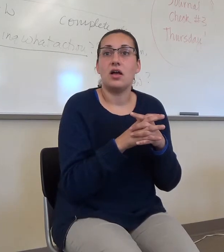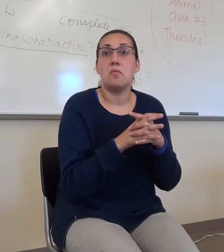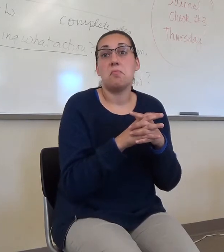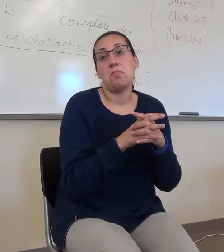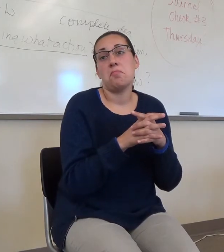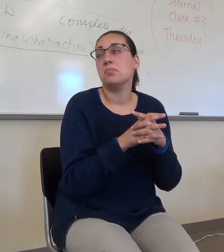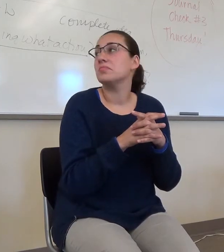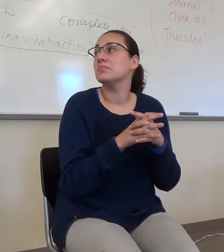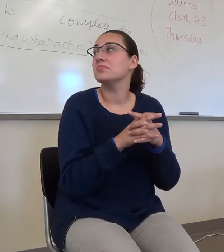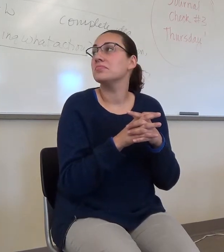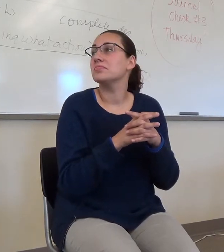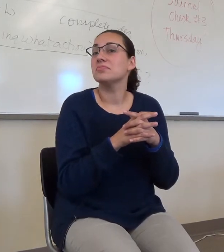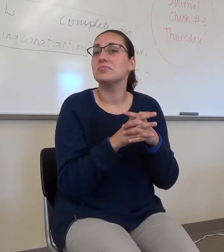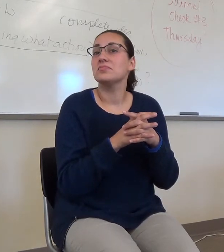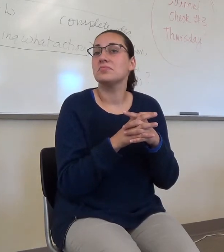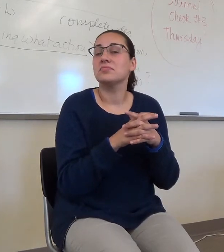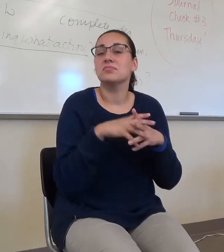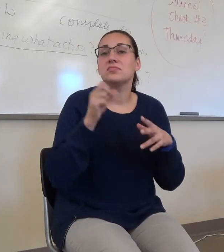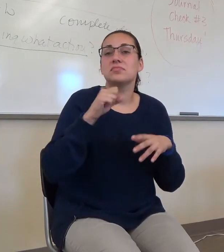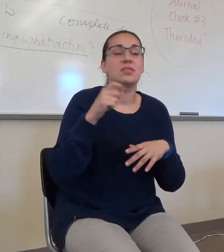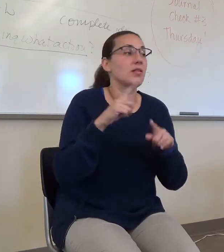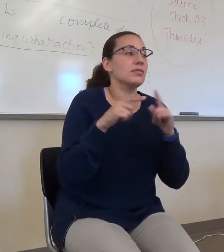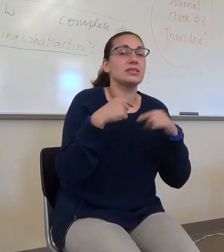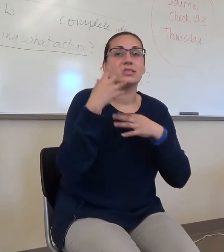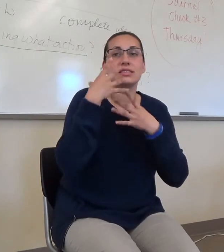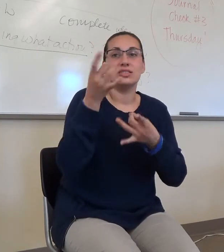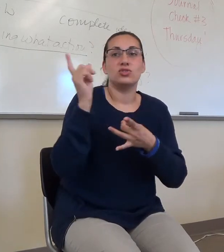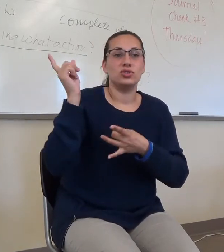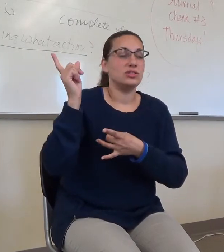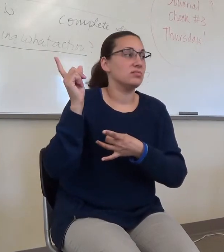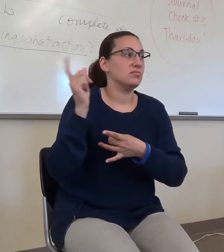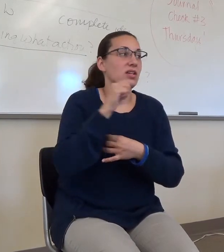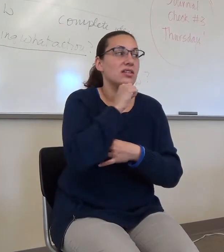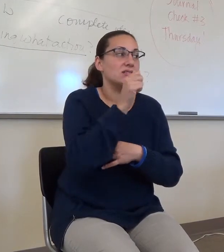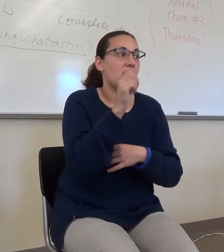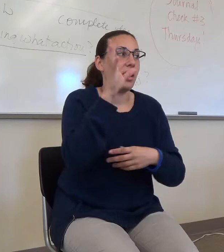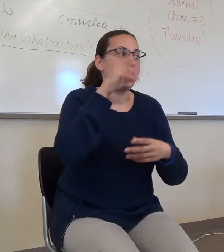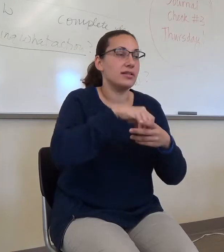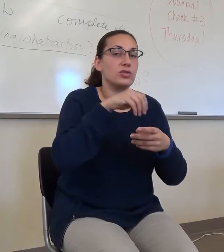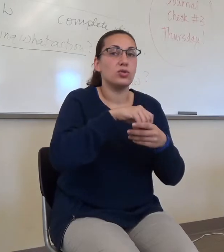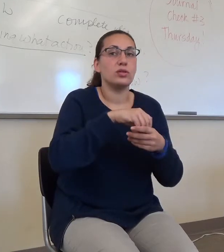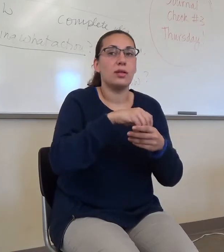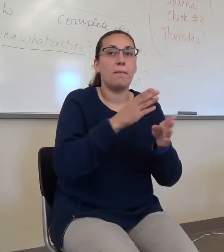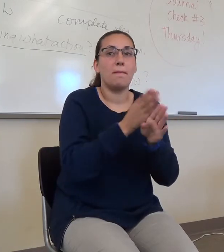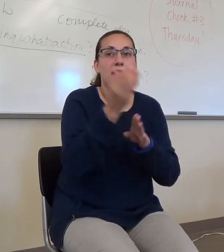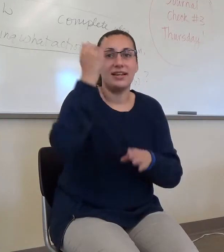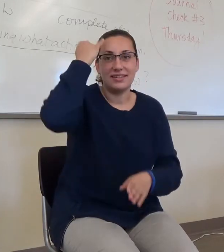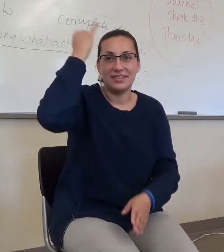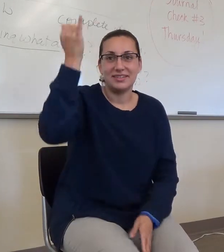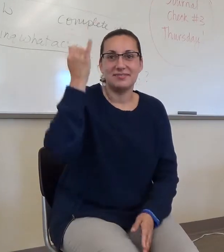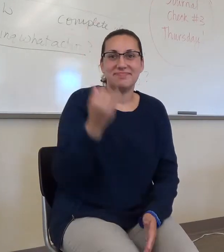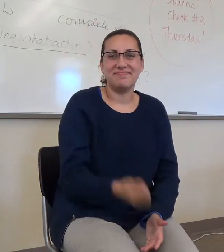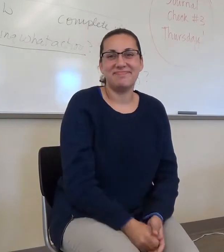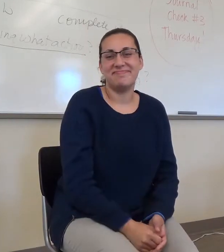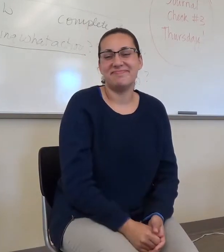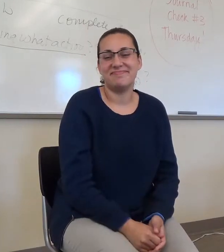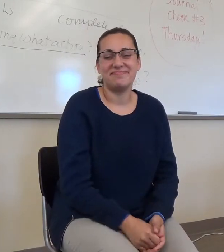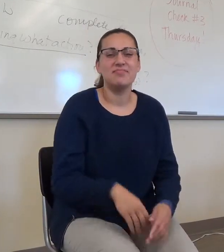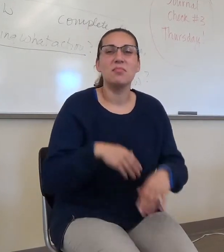an interesting thing that doesn't have to be in our main idea. But what does, so